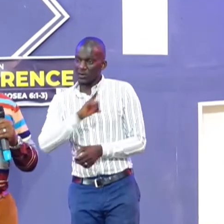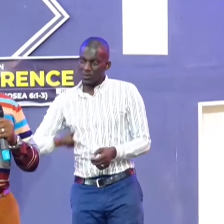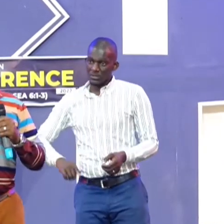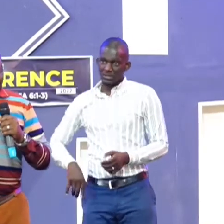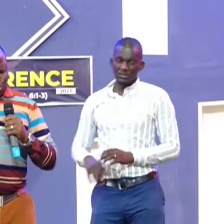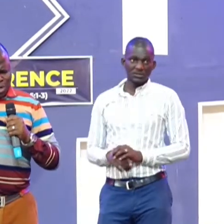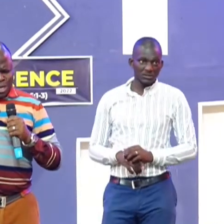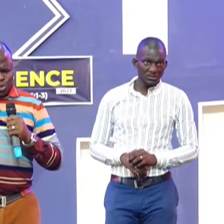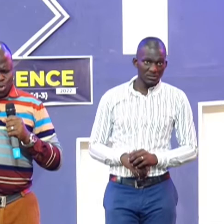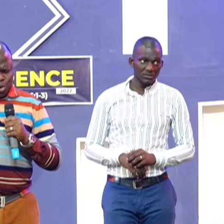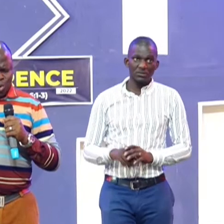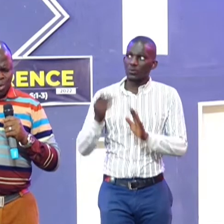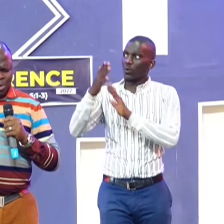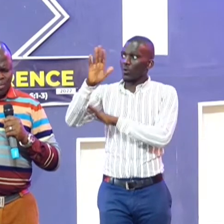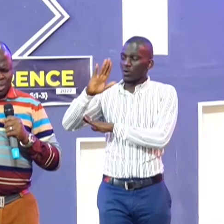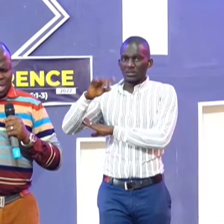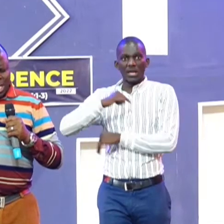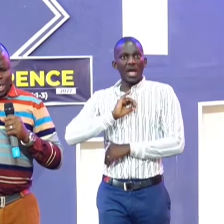to Lord, God,